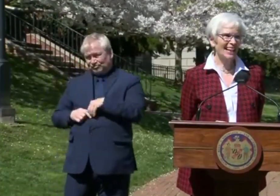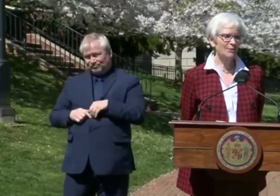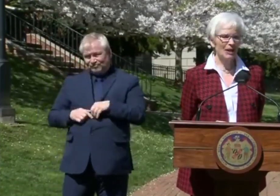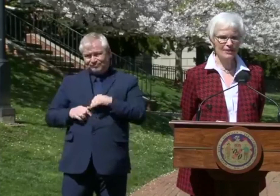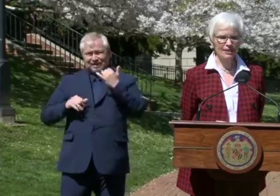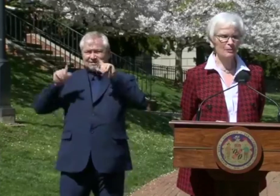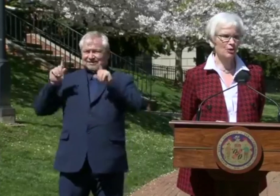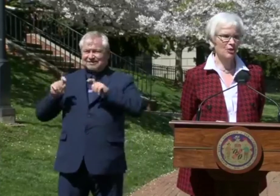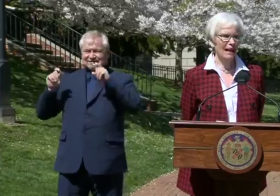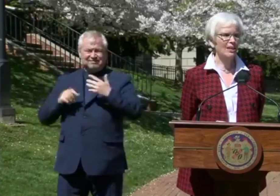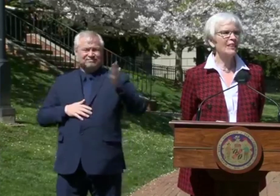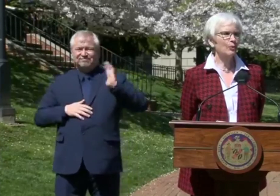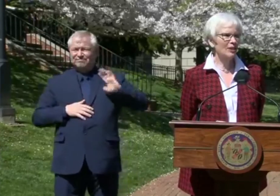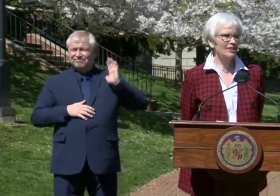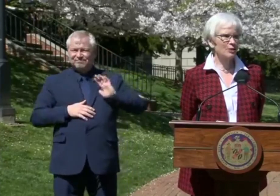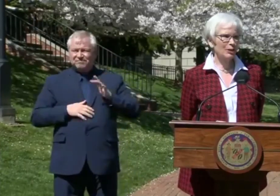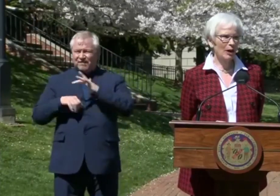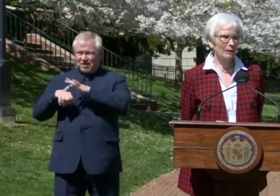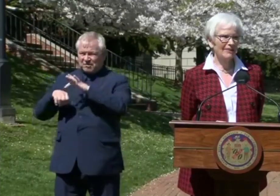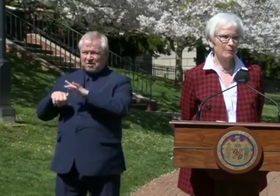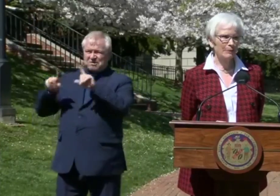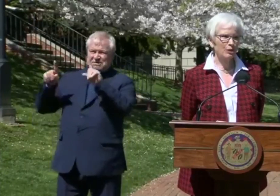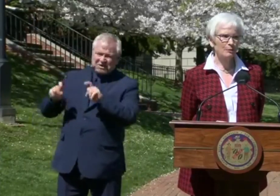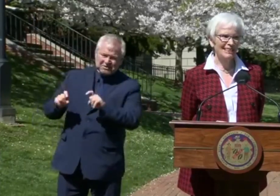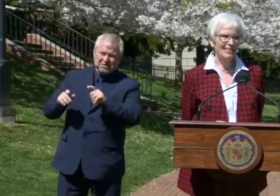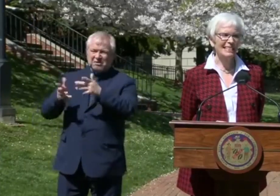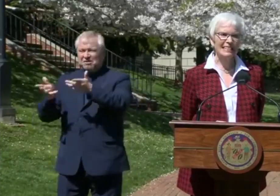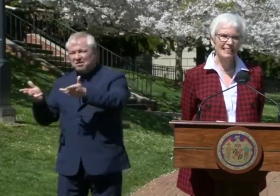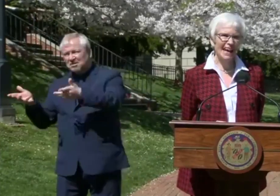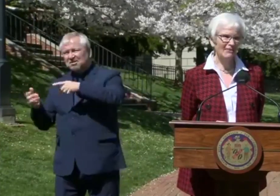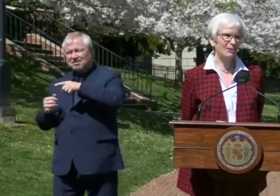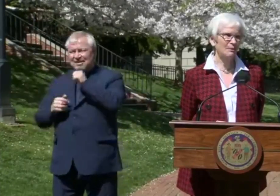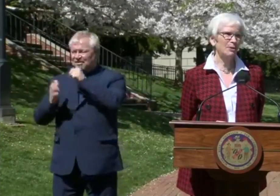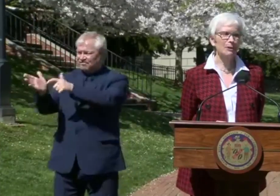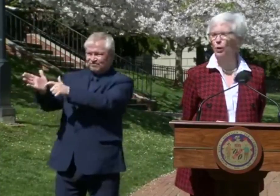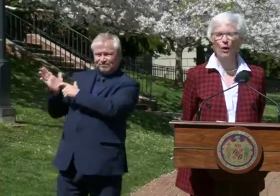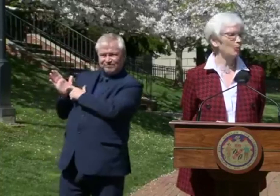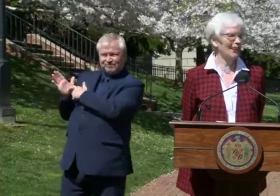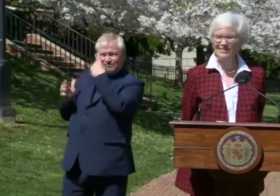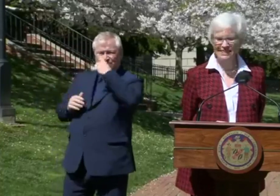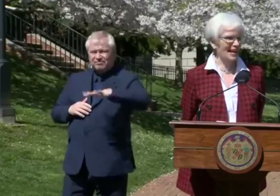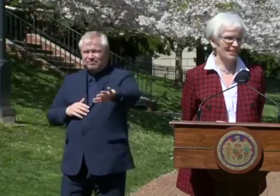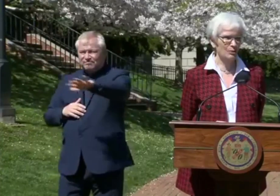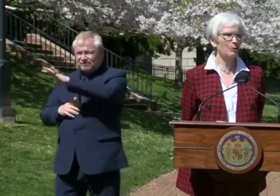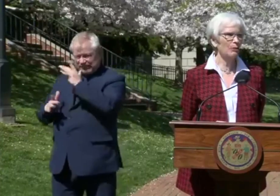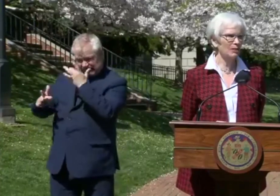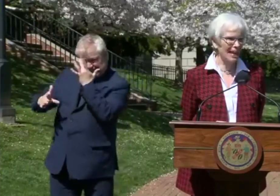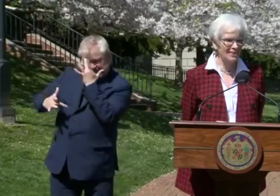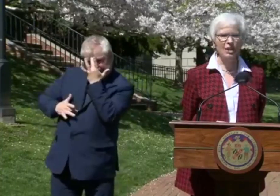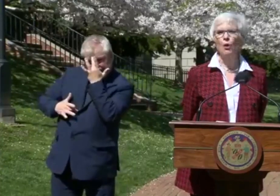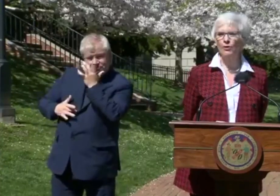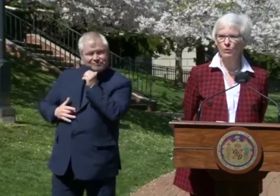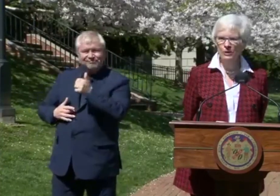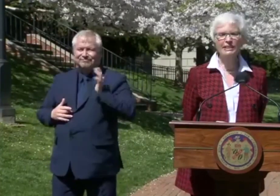and as well as in commercial labs, there wasn't this requirement that people to be tested needed to have symptoms. So we don't want to waste these tests. We want to